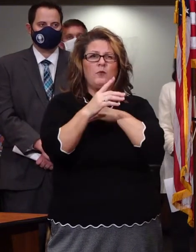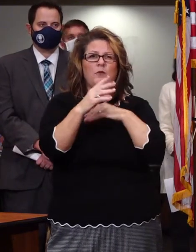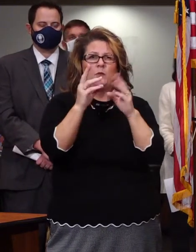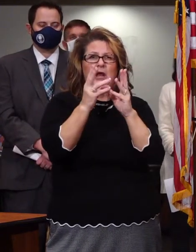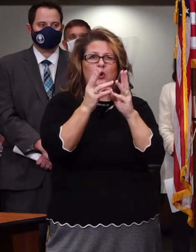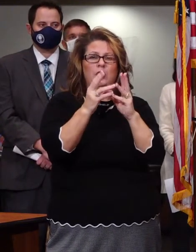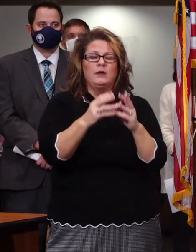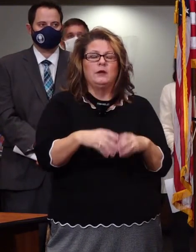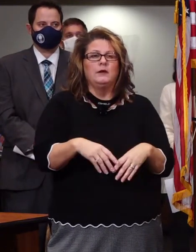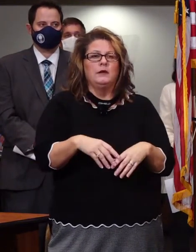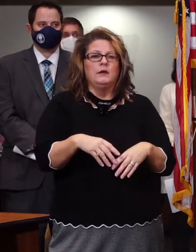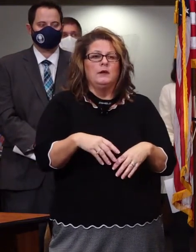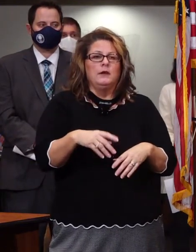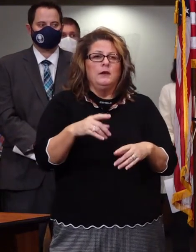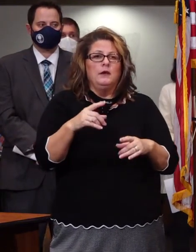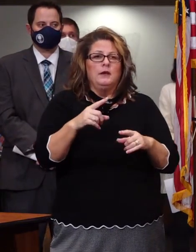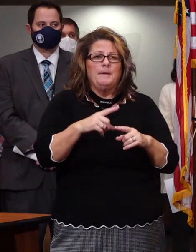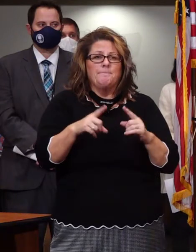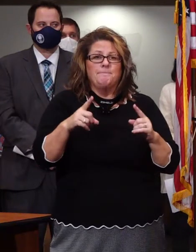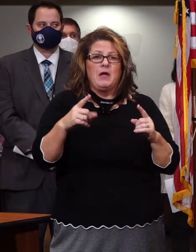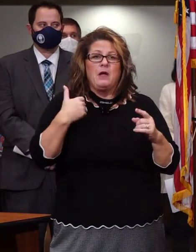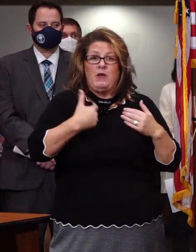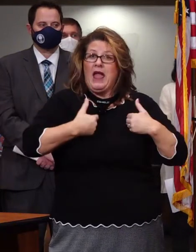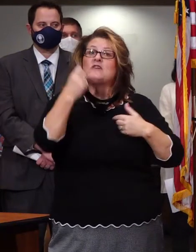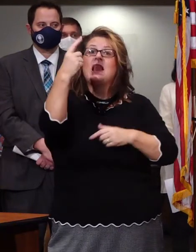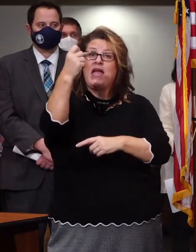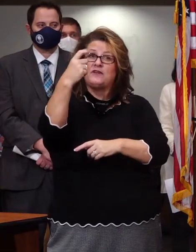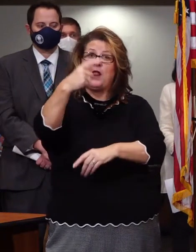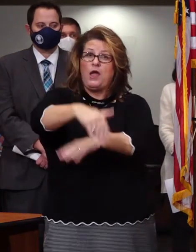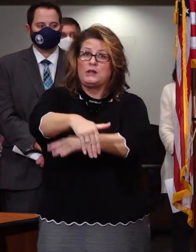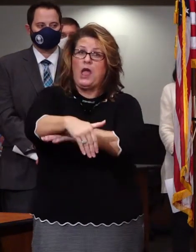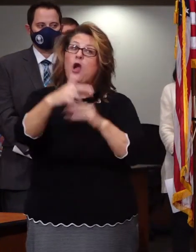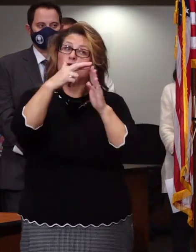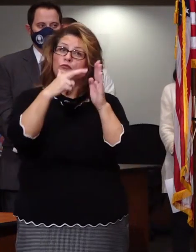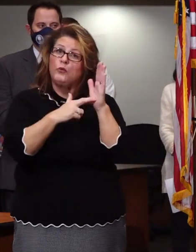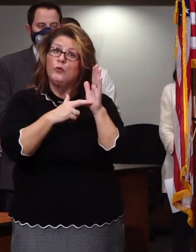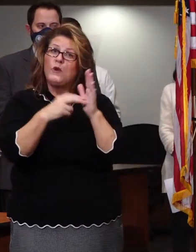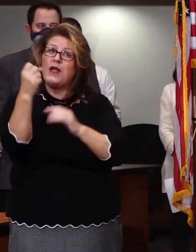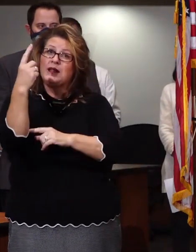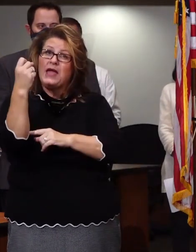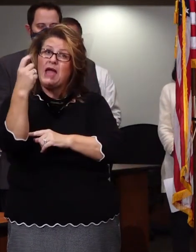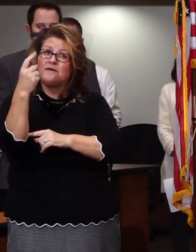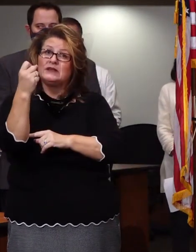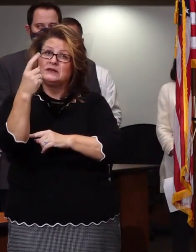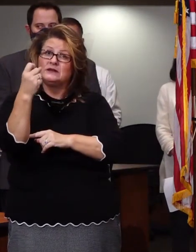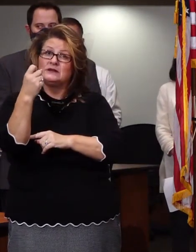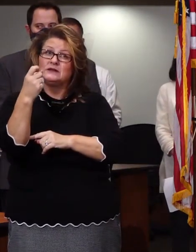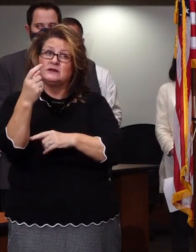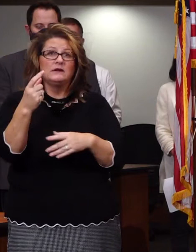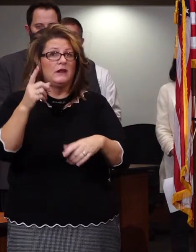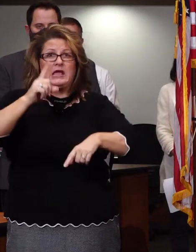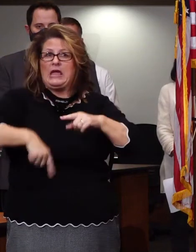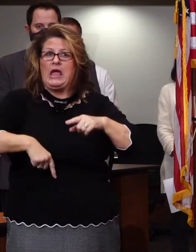else. But we have an 11 o'clock rule where alcohol is, the service and sale of alcohol is over. That